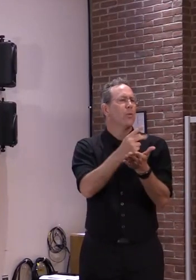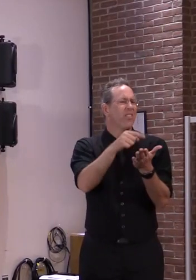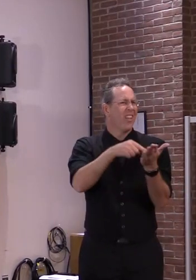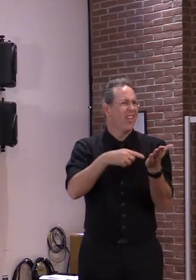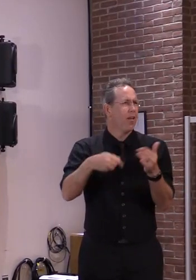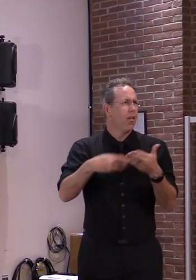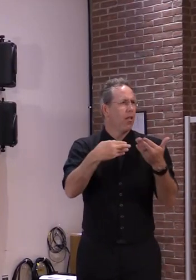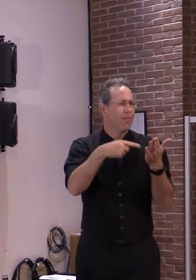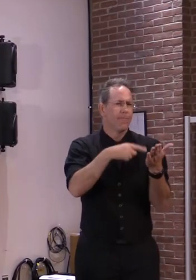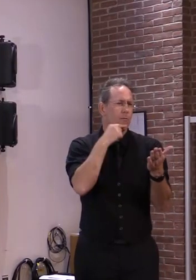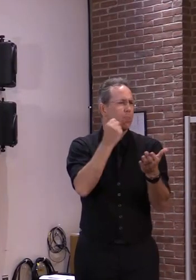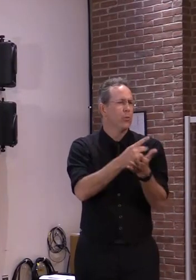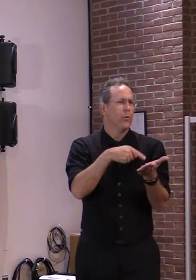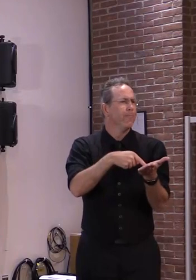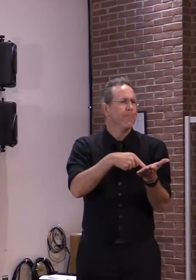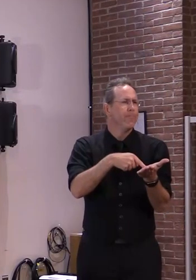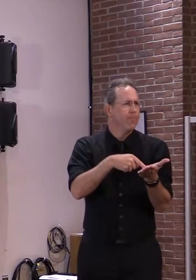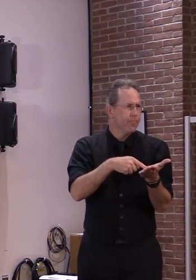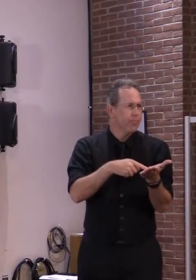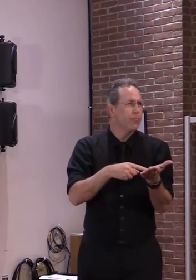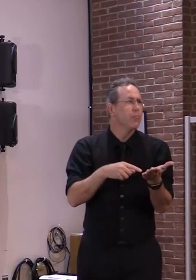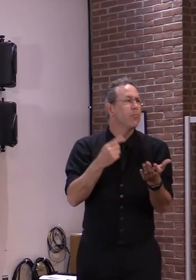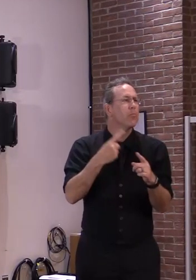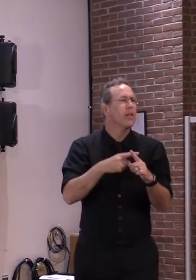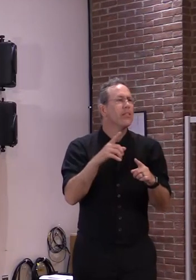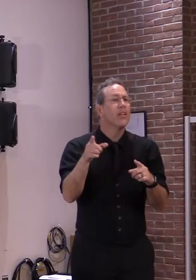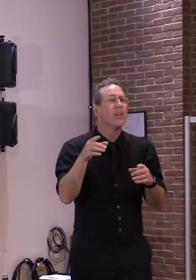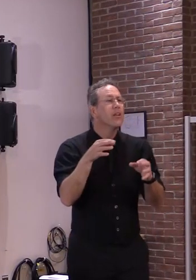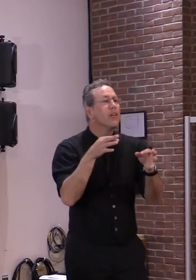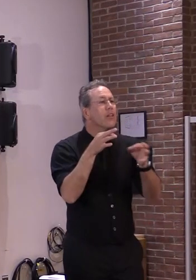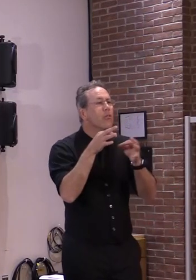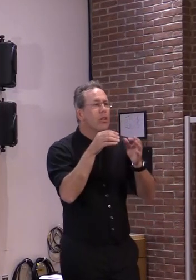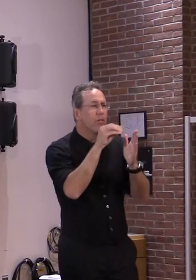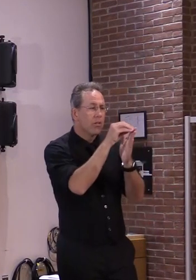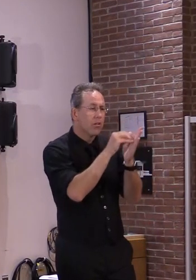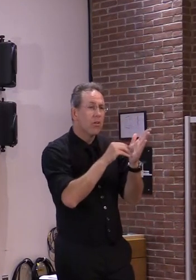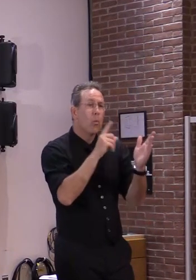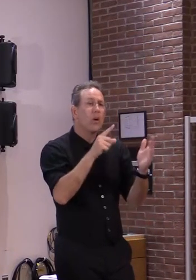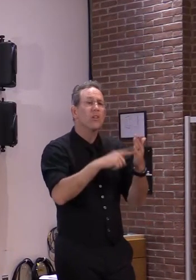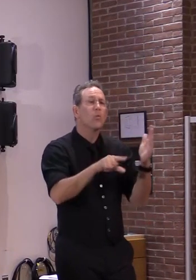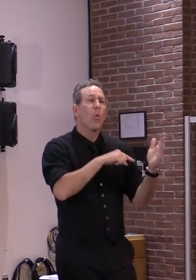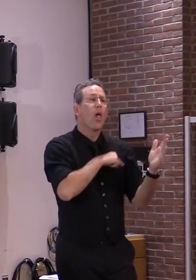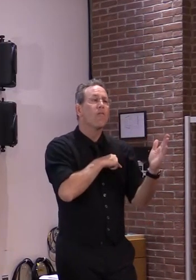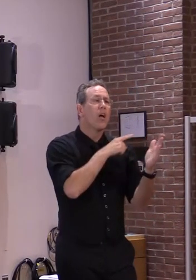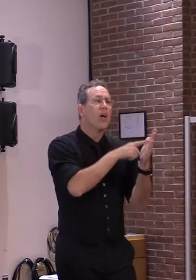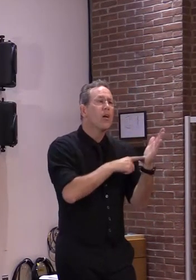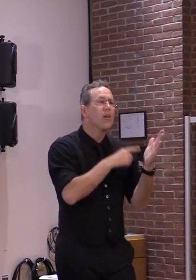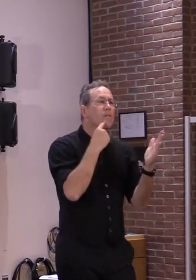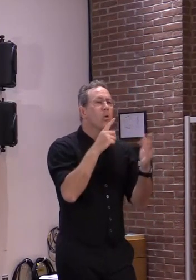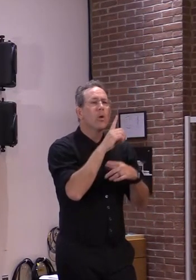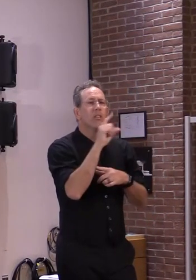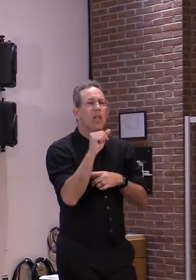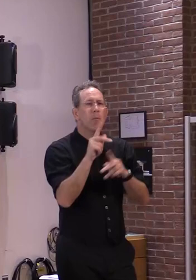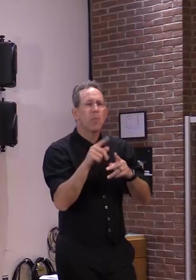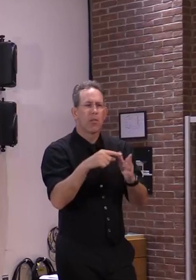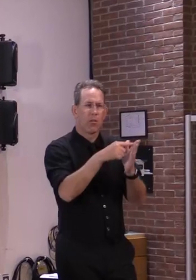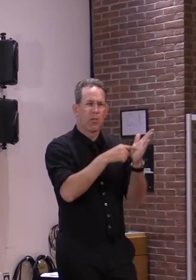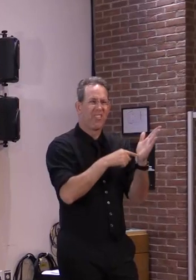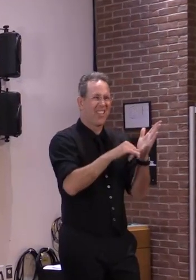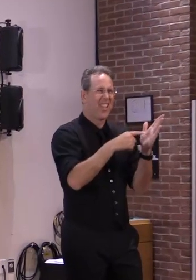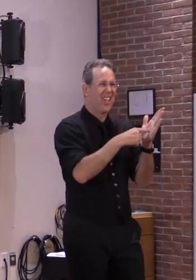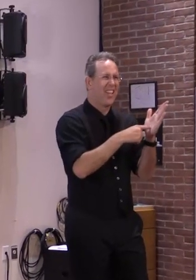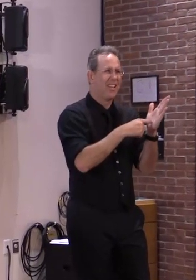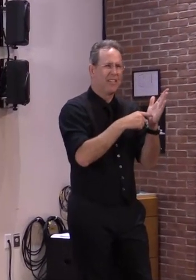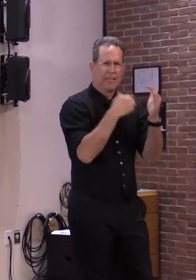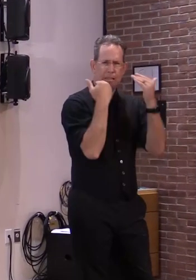administration's definition of what qualifies as a disability is too restrictive. I just wanted to get your response to those